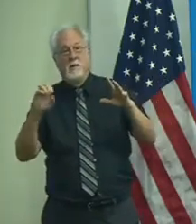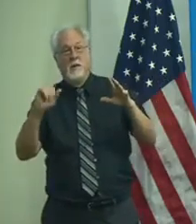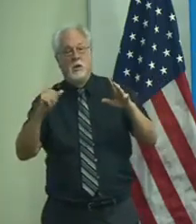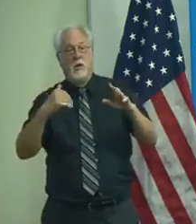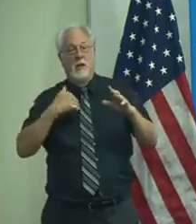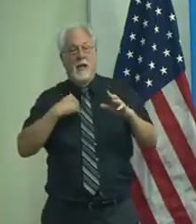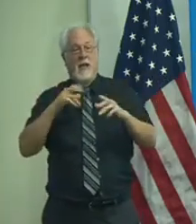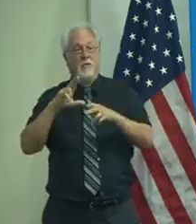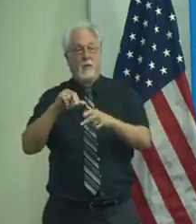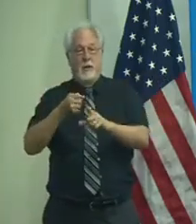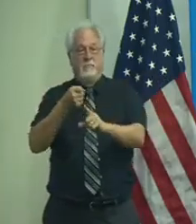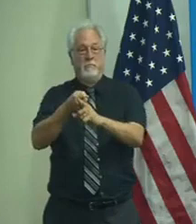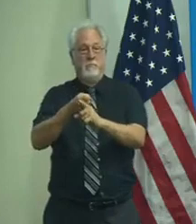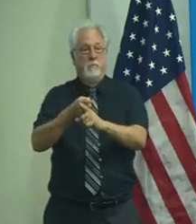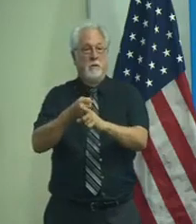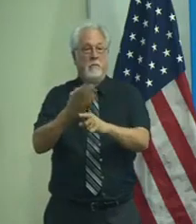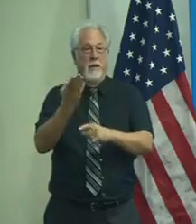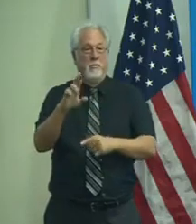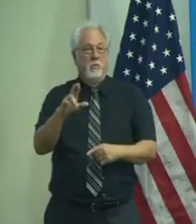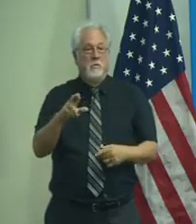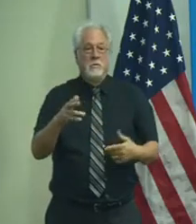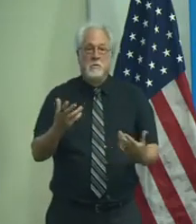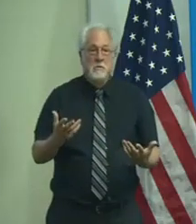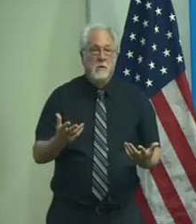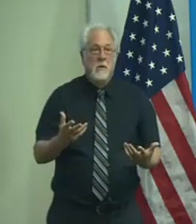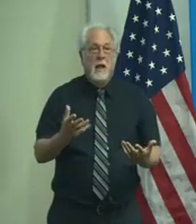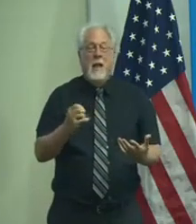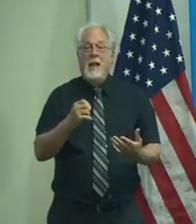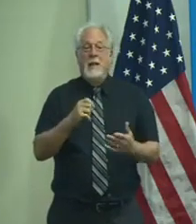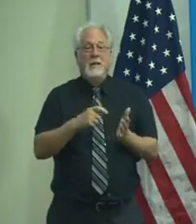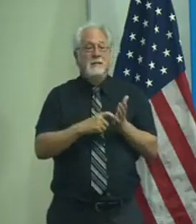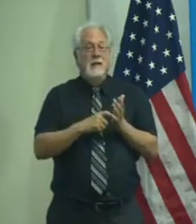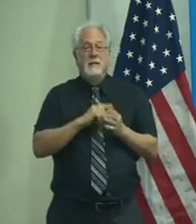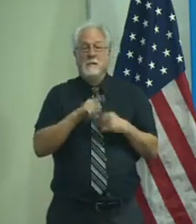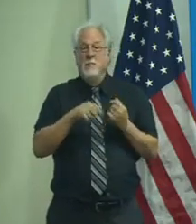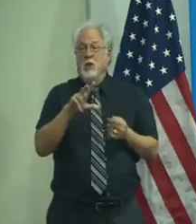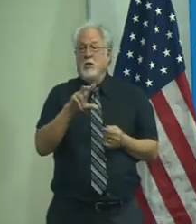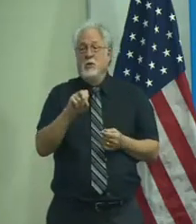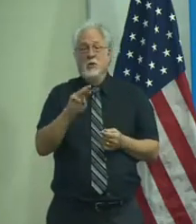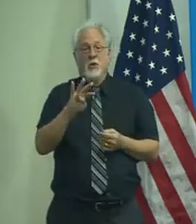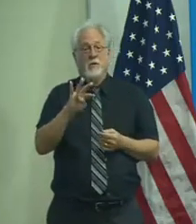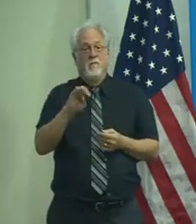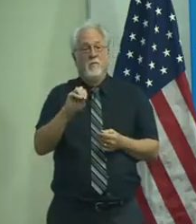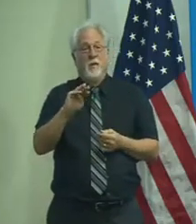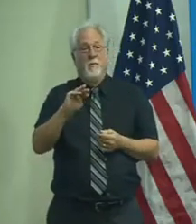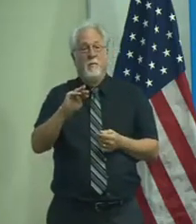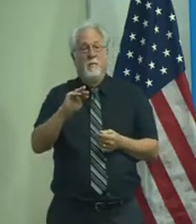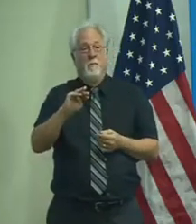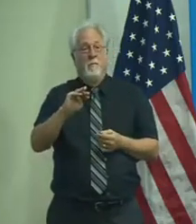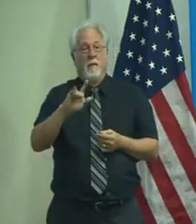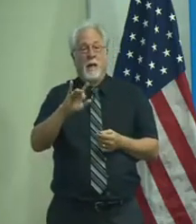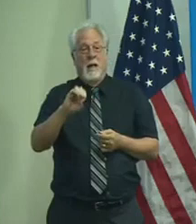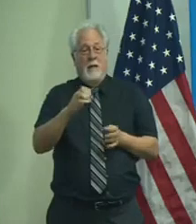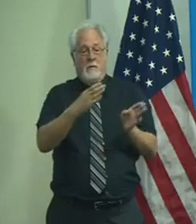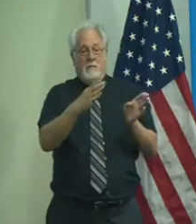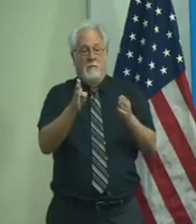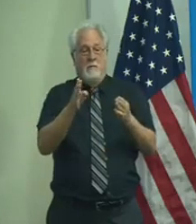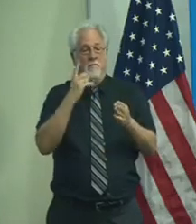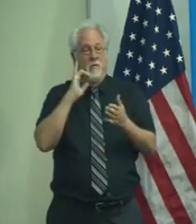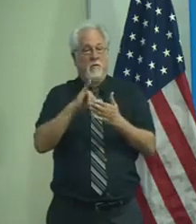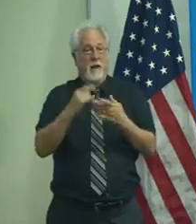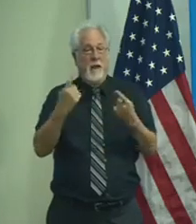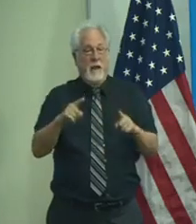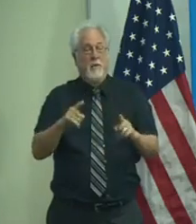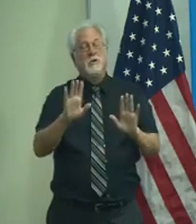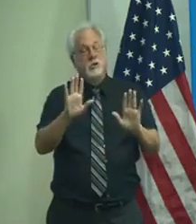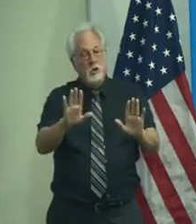hurricane force winds right here on Baton Rouge. And it only takes about a 30 to 40 mile shift for that to happen. So we